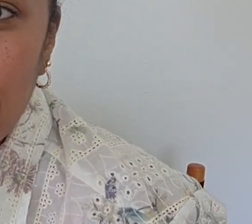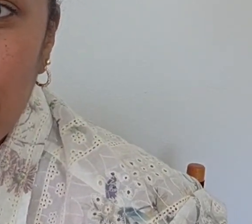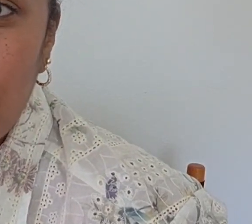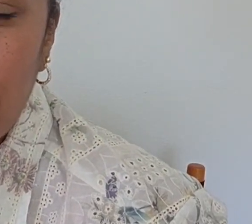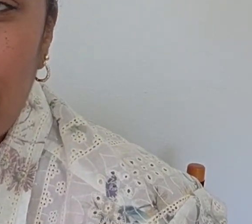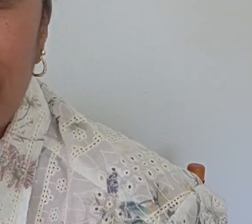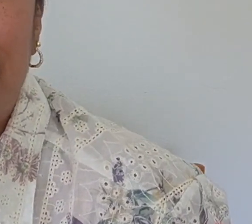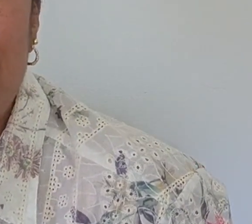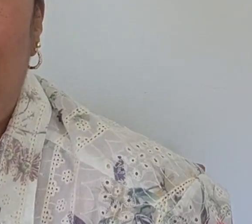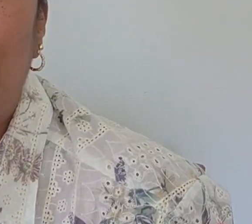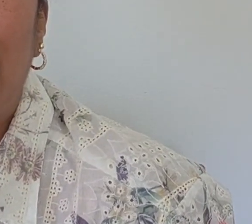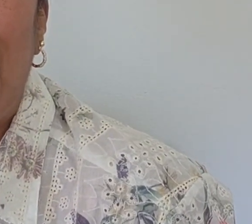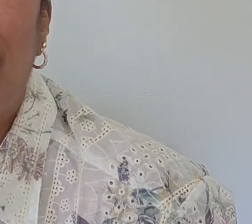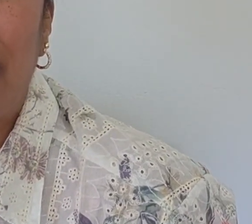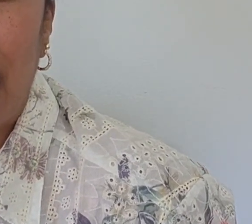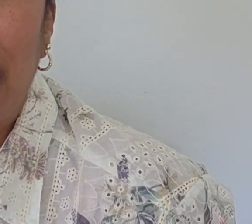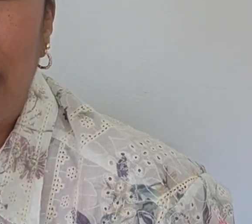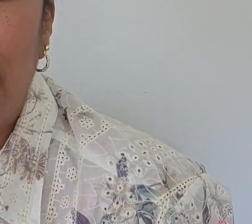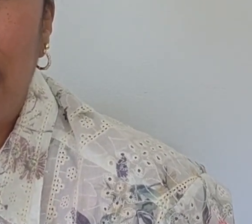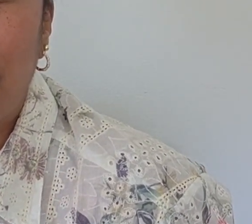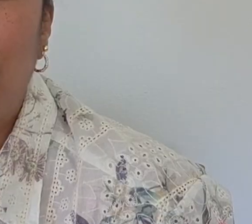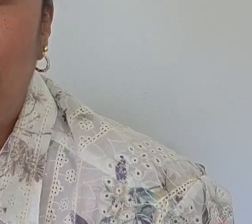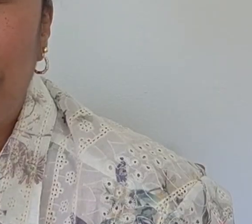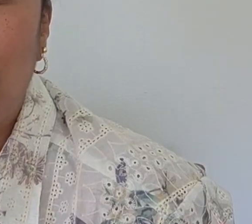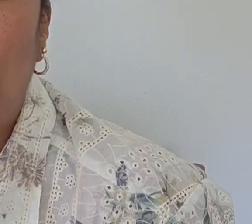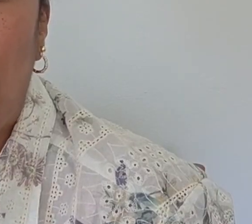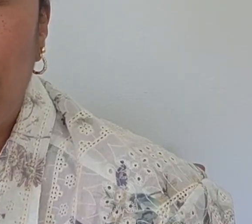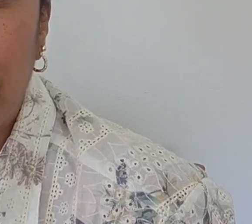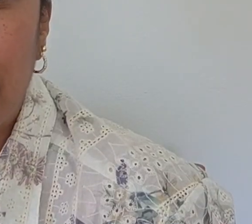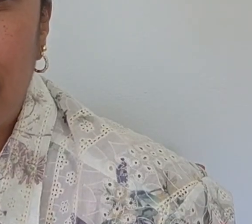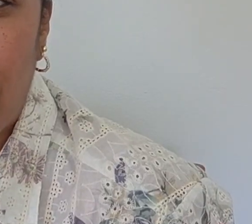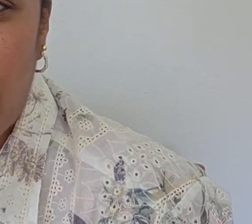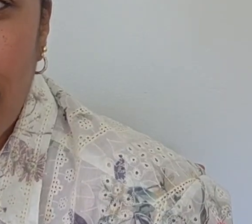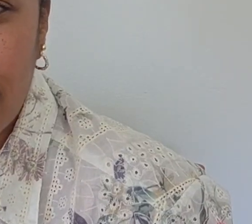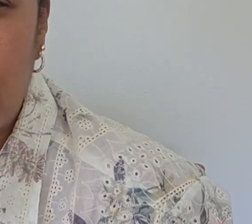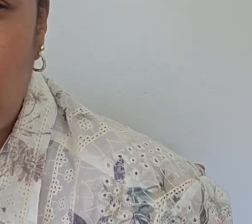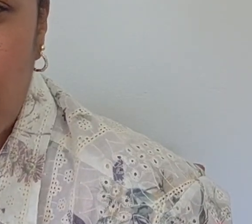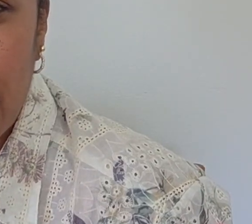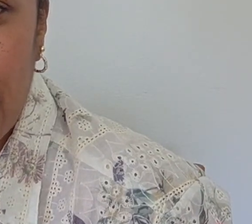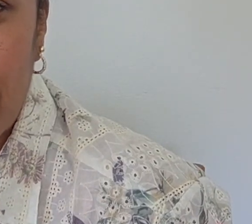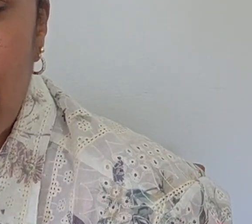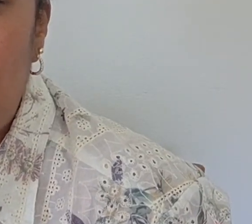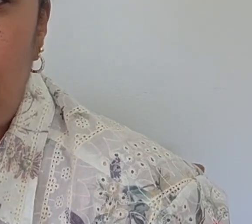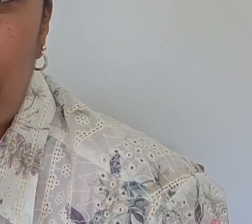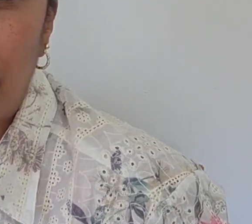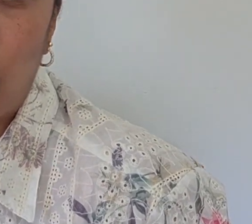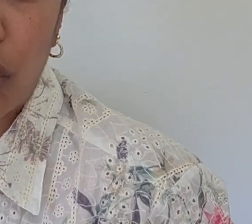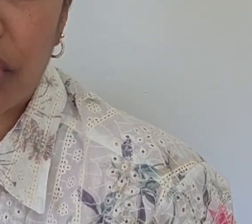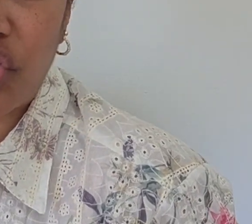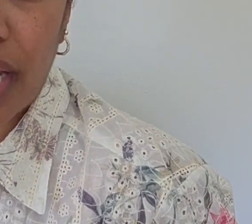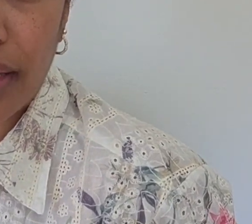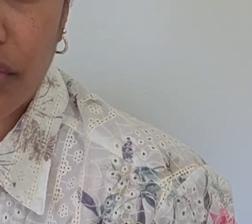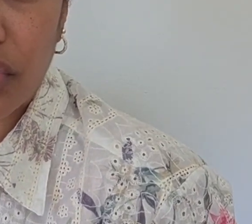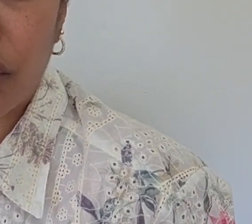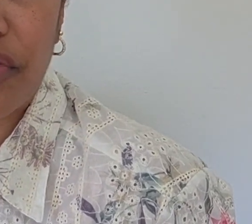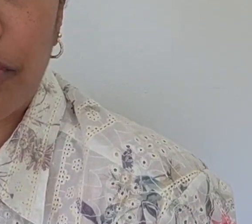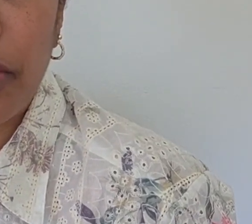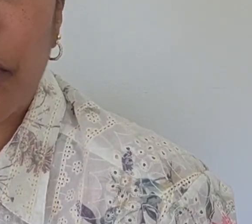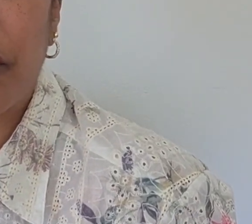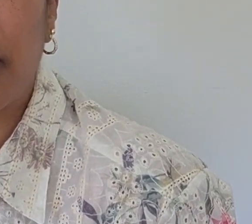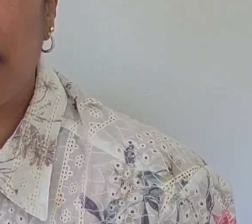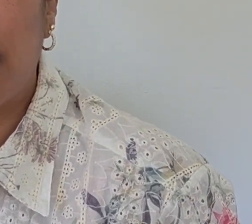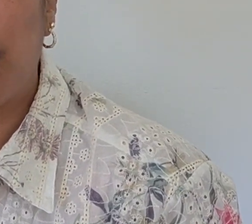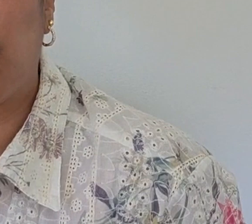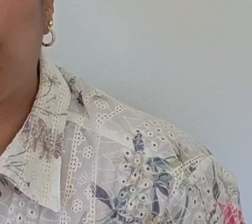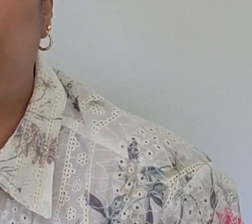family, we get to see how they navigate the intergenerational conflict that arises between them because the world has changed. There are different